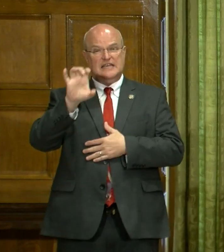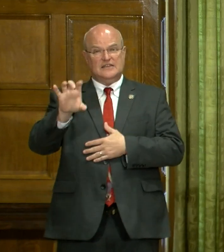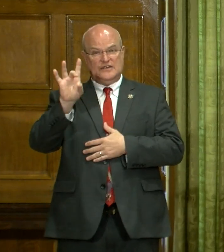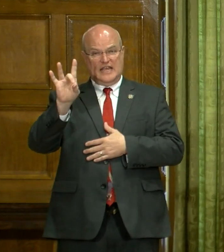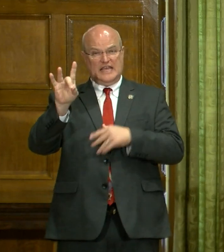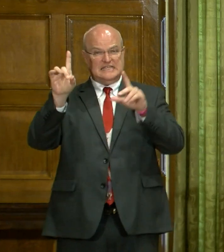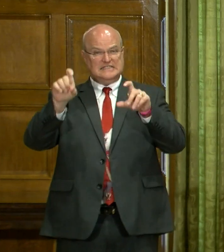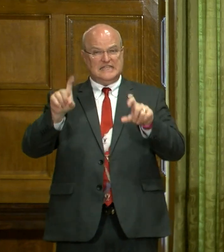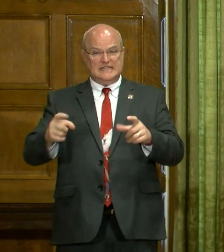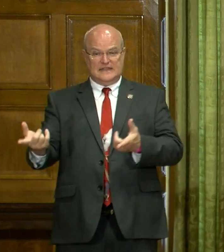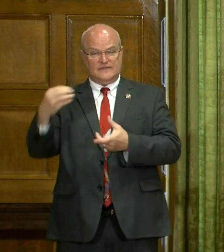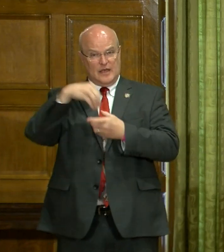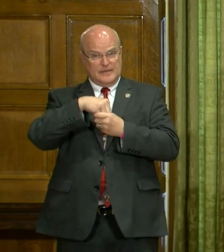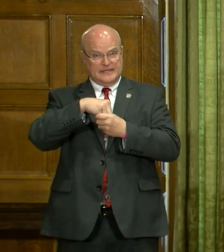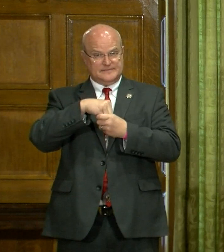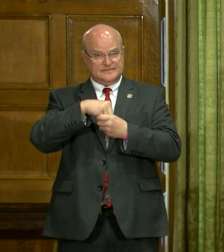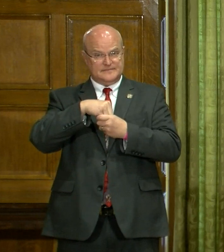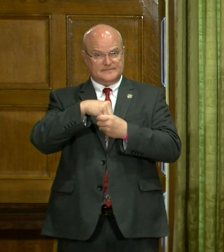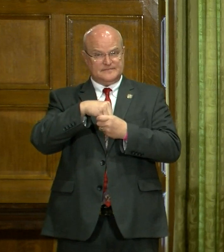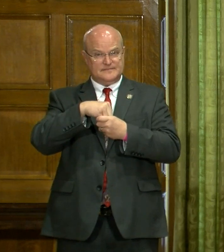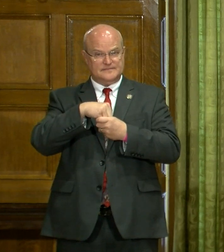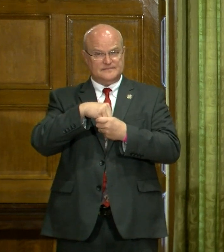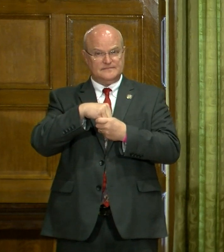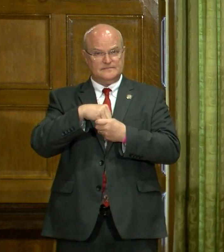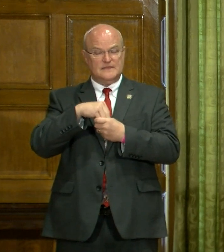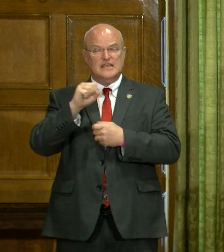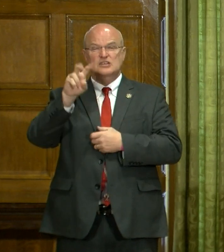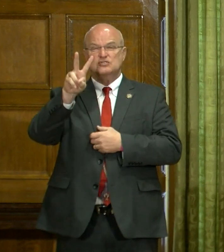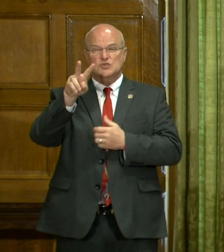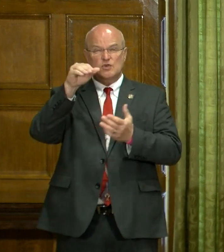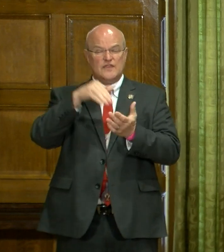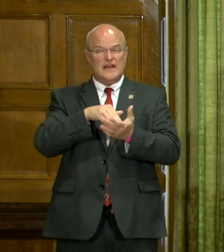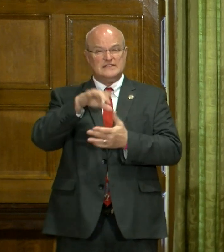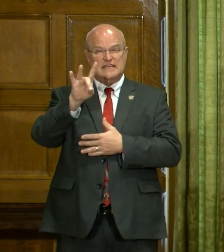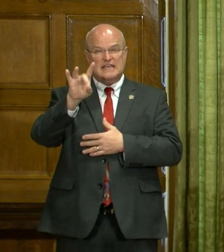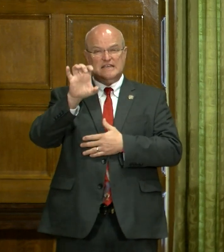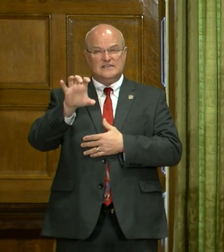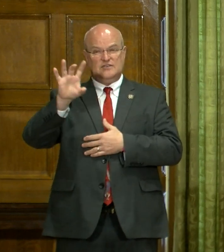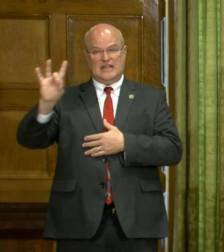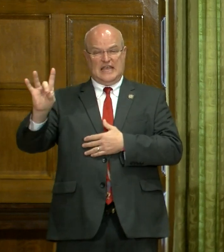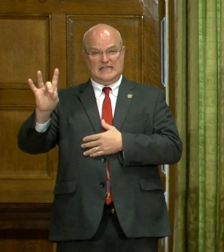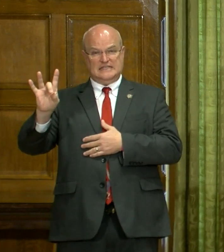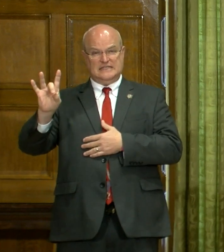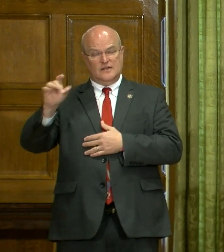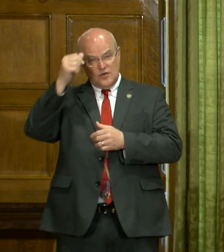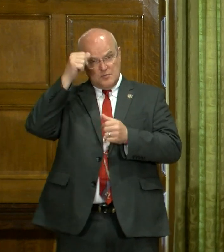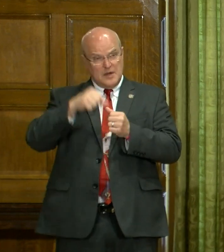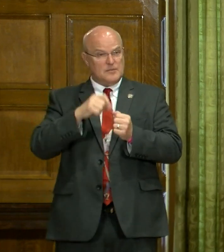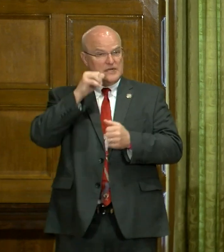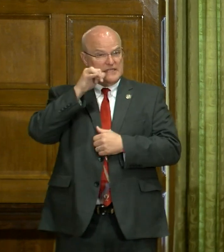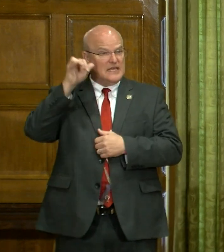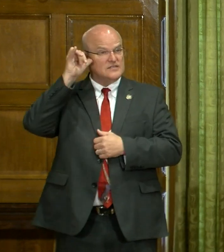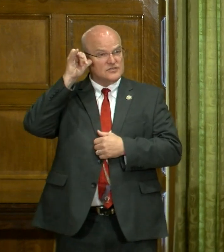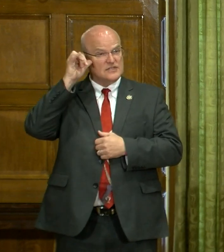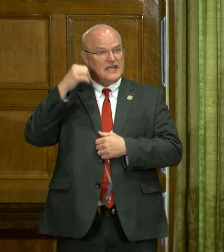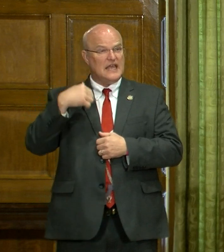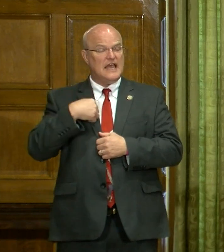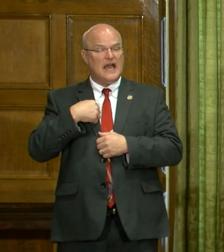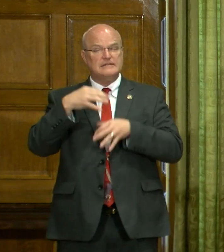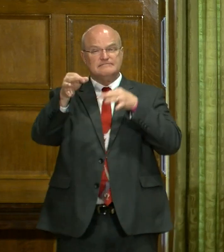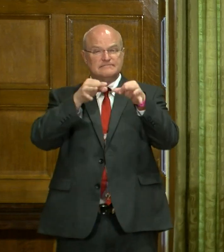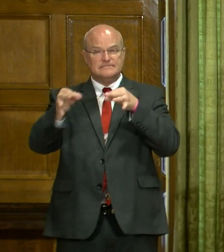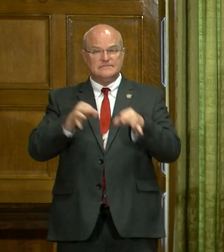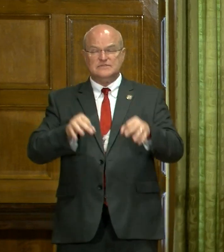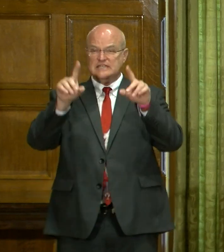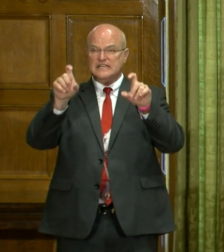2,808 tests that have come in. Yes, 2,808 tests. And if you remember yesterday, I outlined